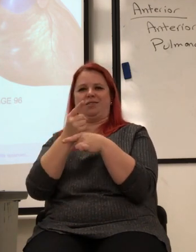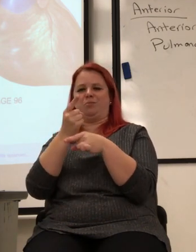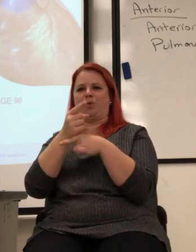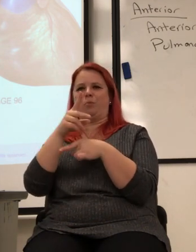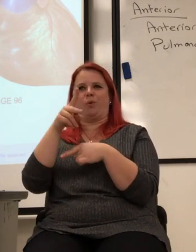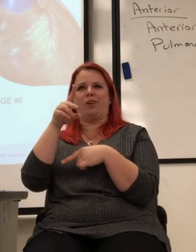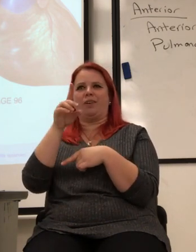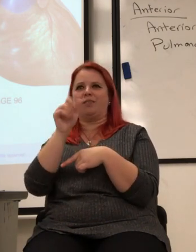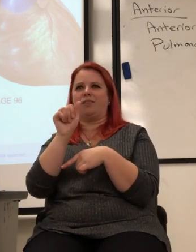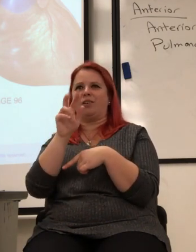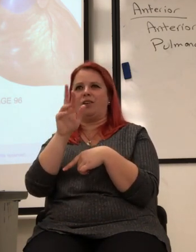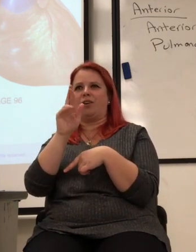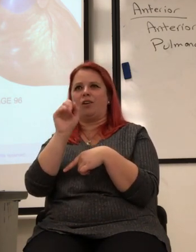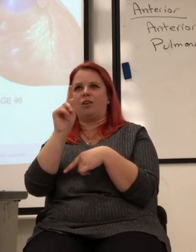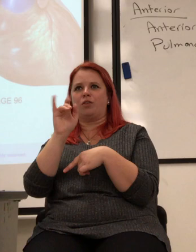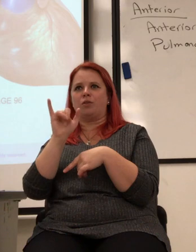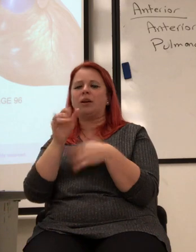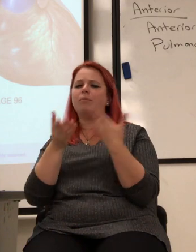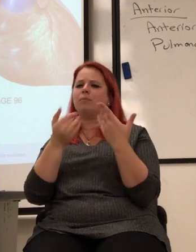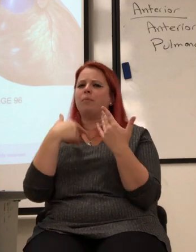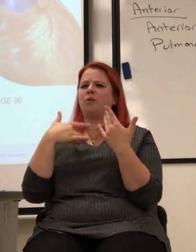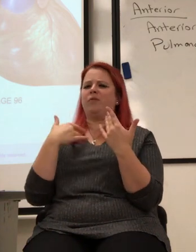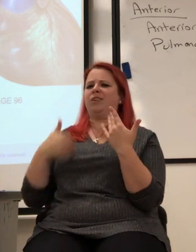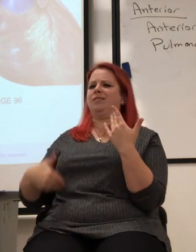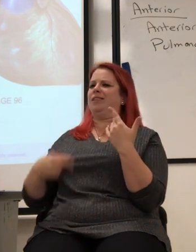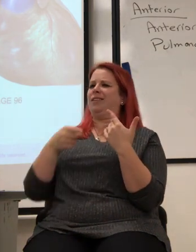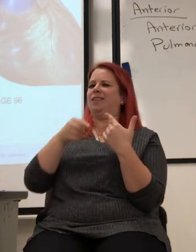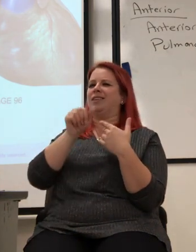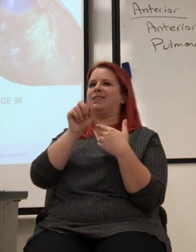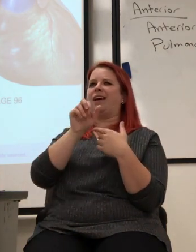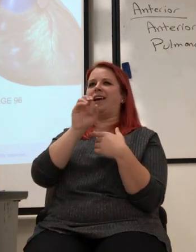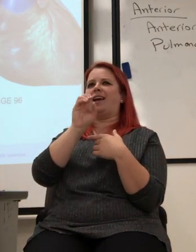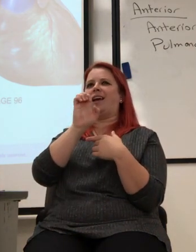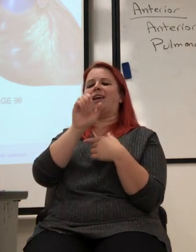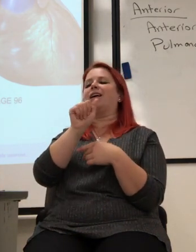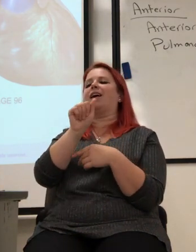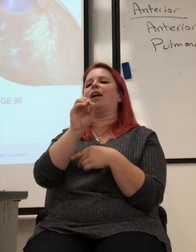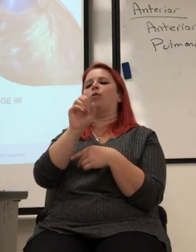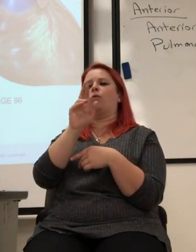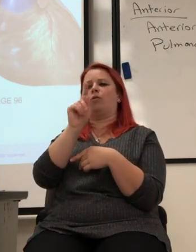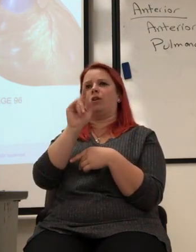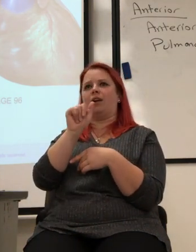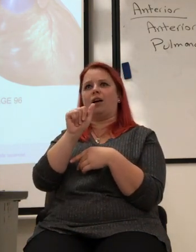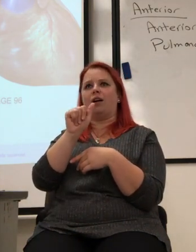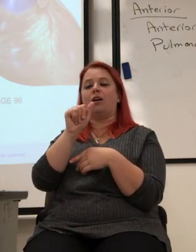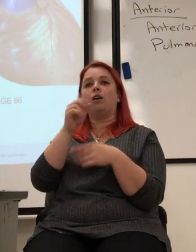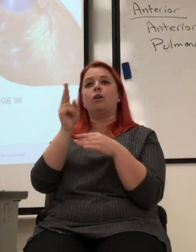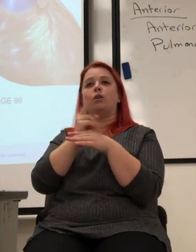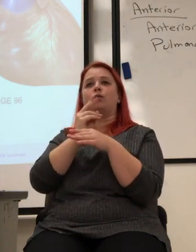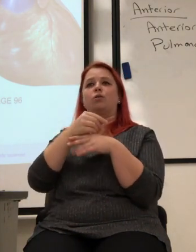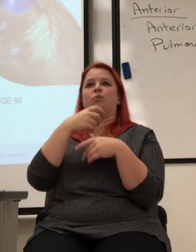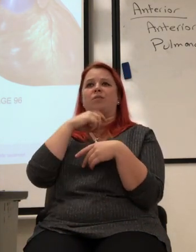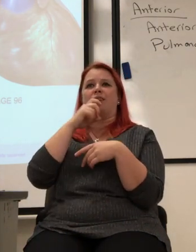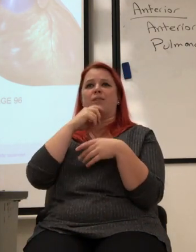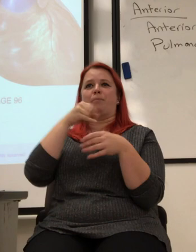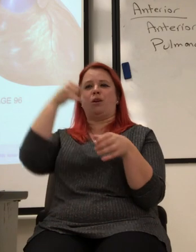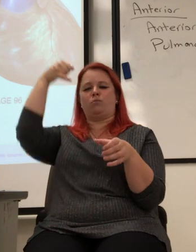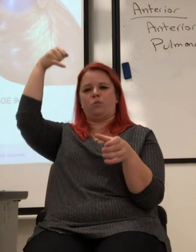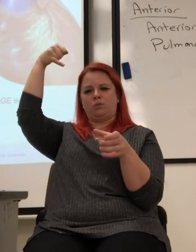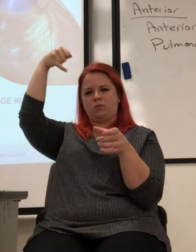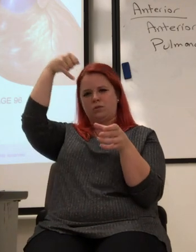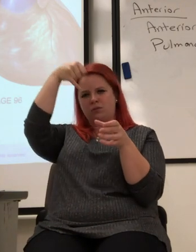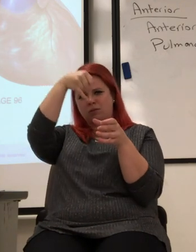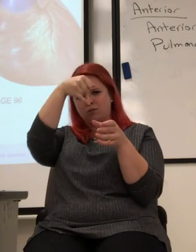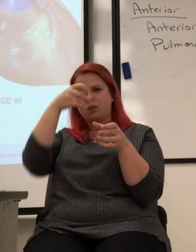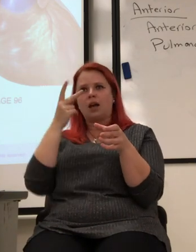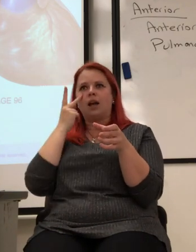the aorta. Take a metal probe, stick it down the cut artery, and see which ventricle it goes